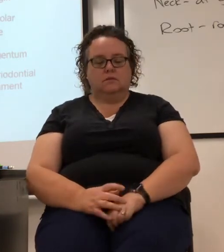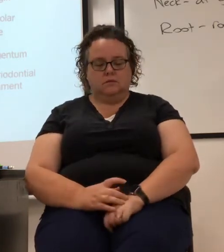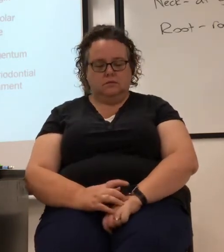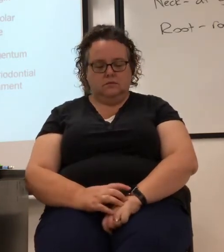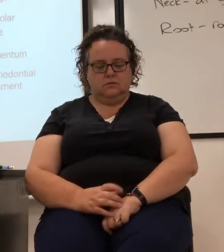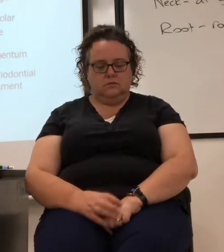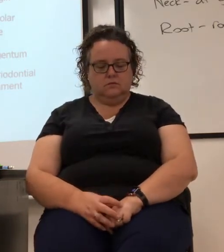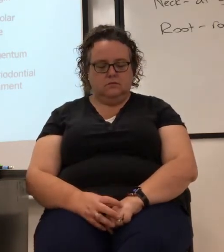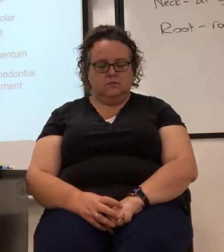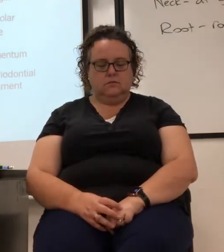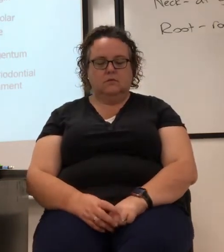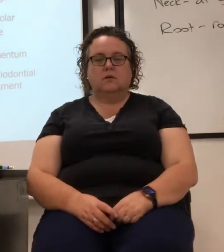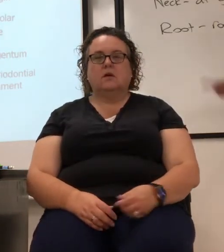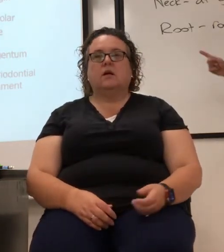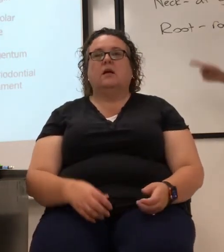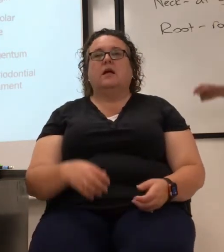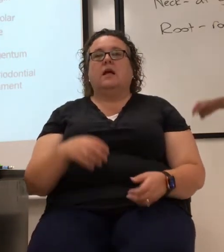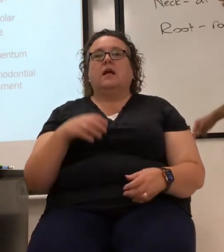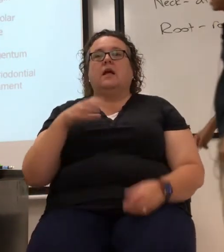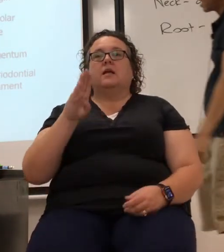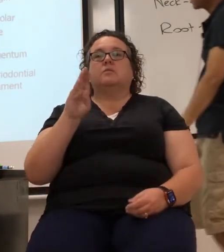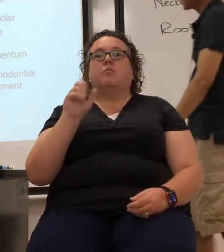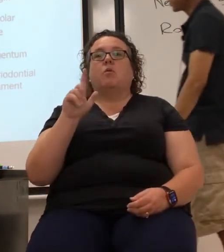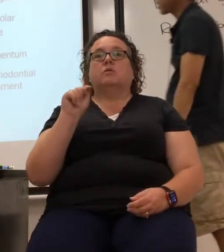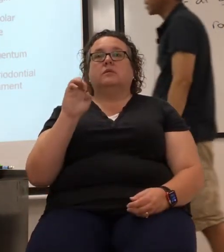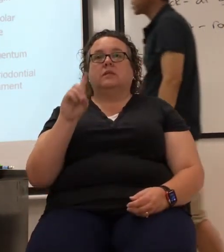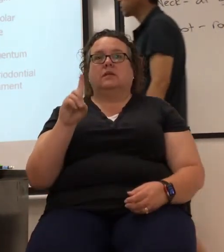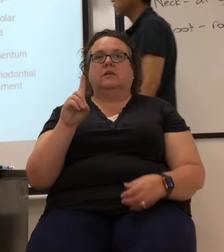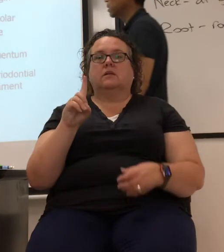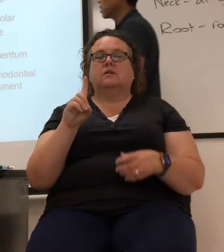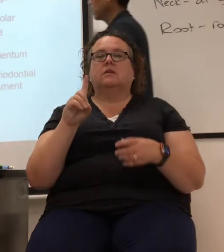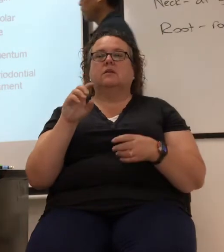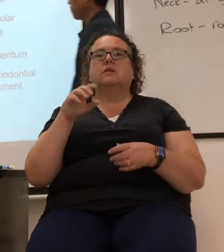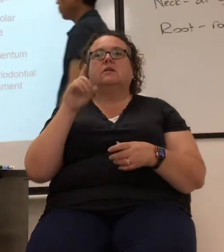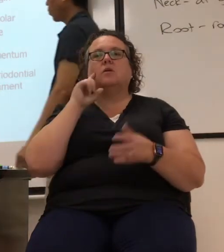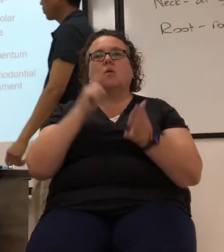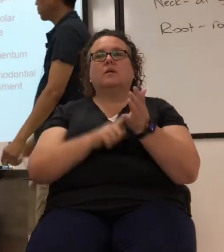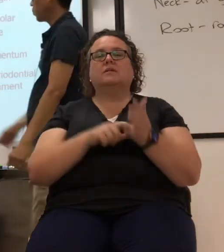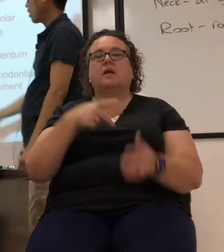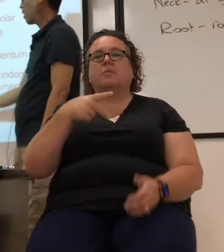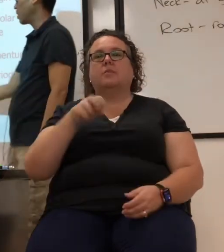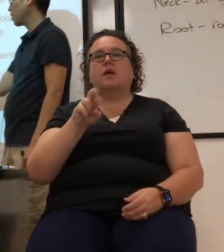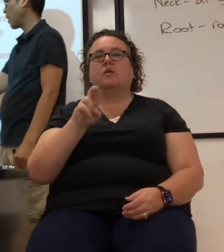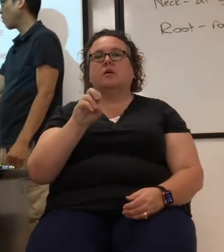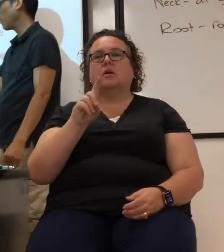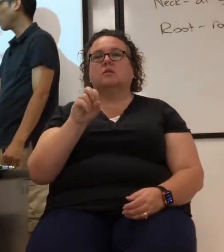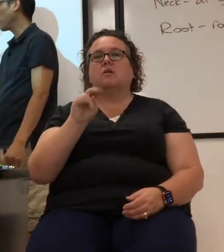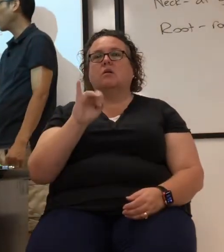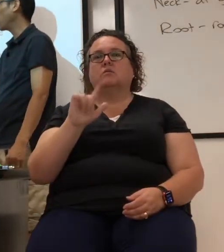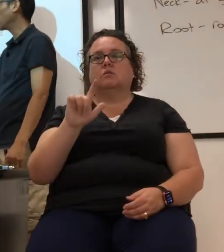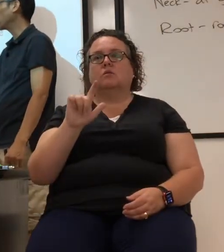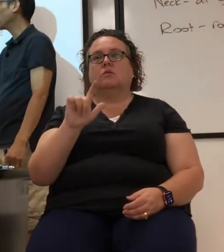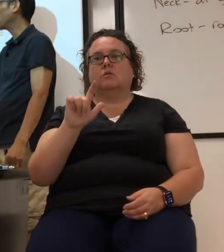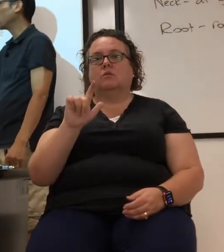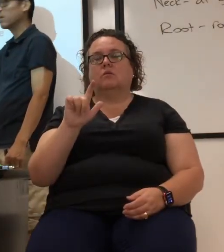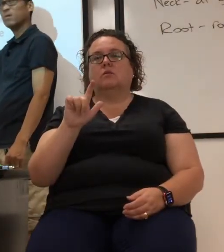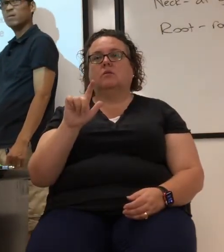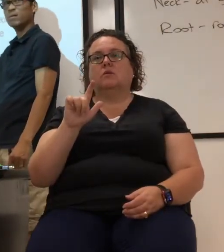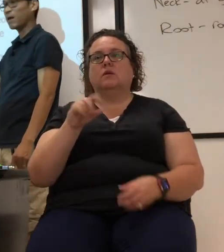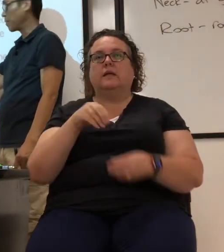It's bolted in. There's these, I would note, the periodontal ligaments that bolt the tooth in the alveolar bone.